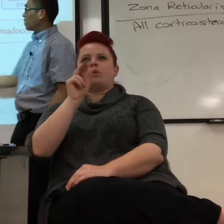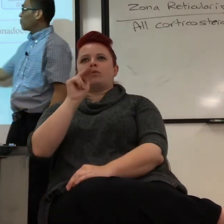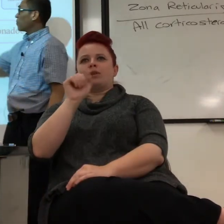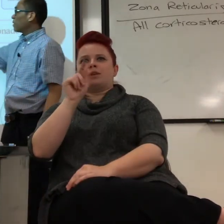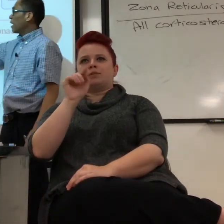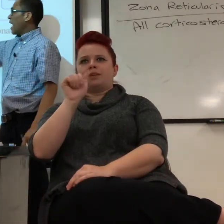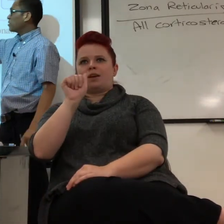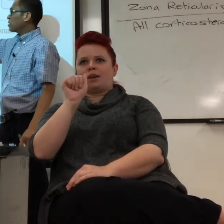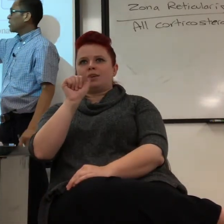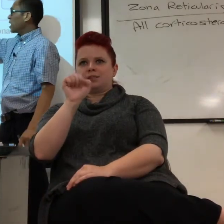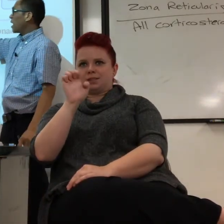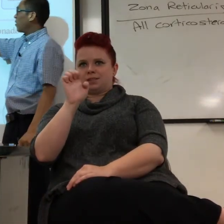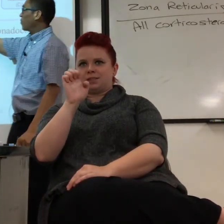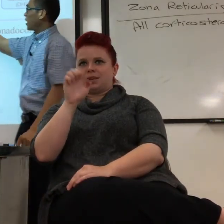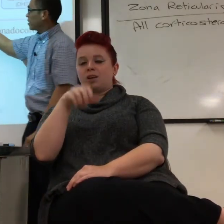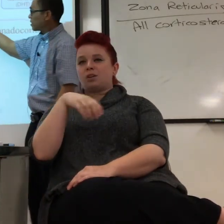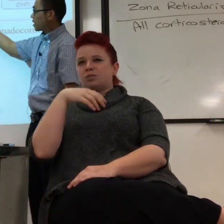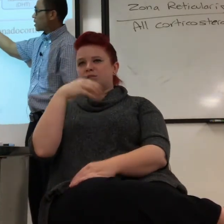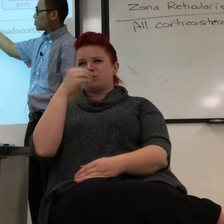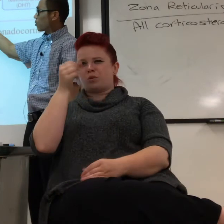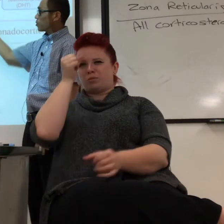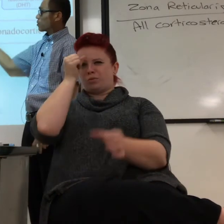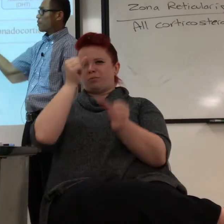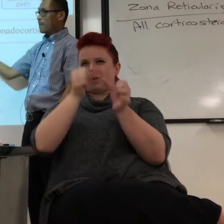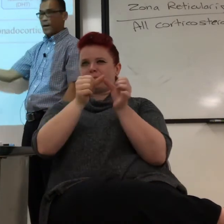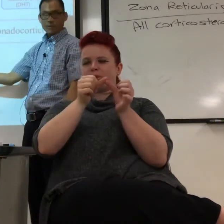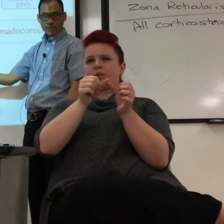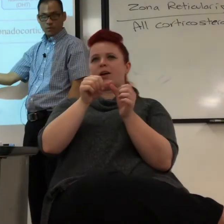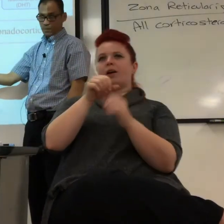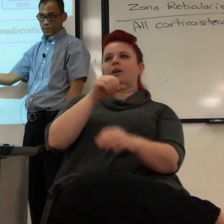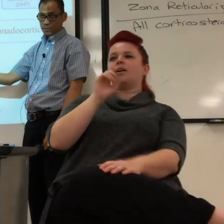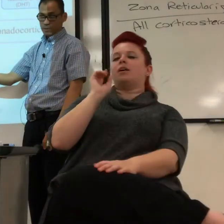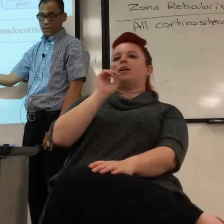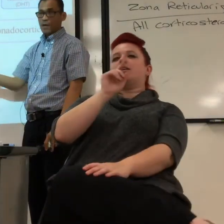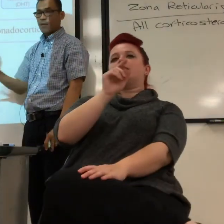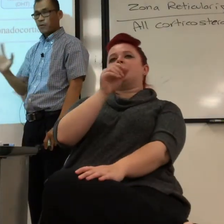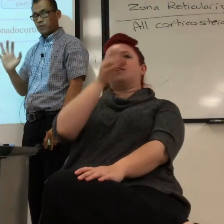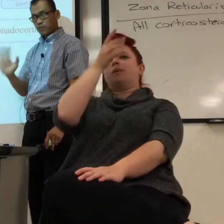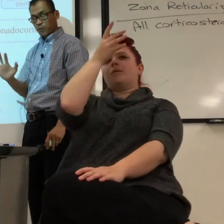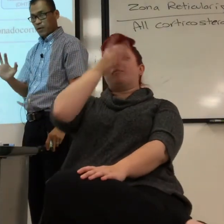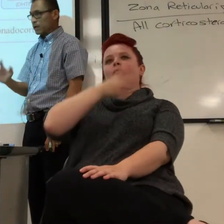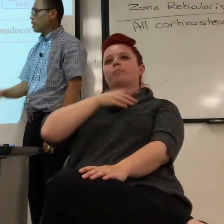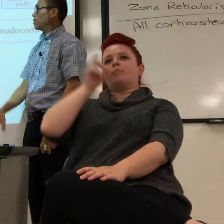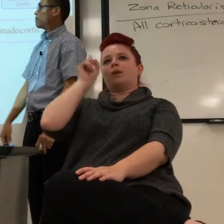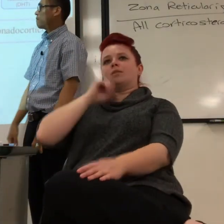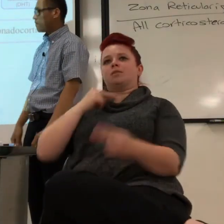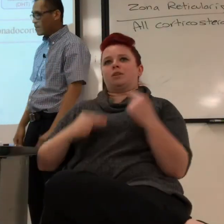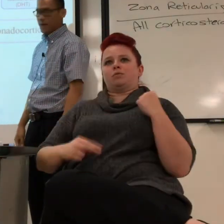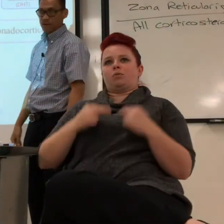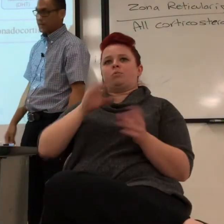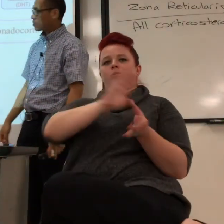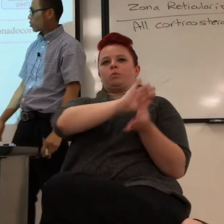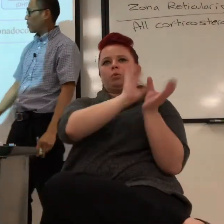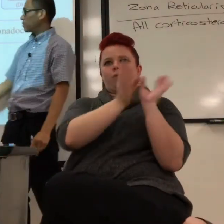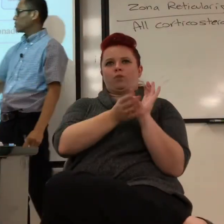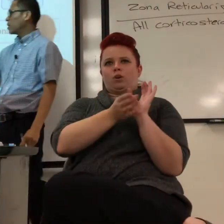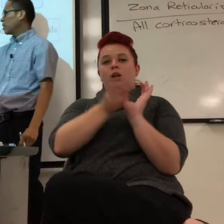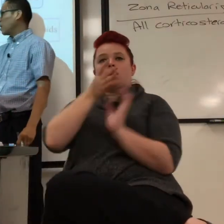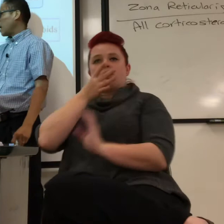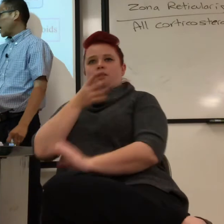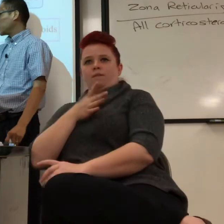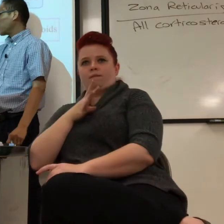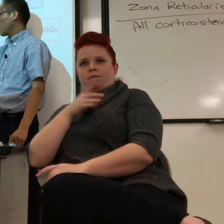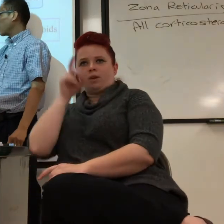that androstenedione and testosterone, which are the male sex hormones, they're converted to the female sex